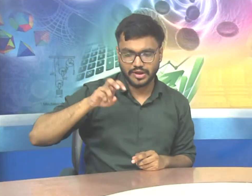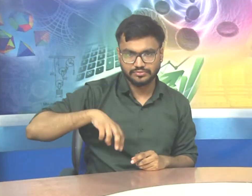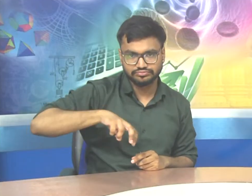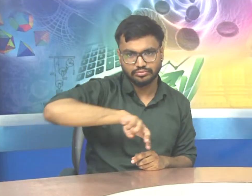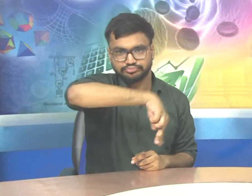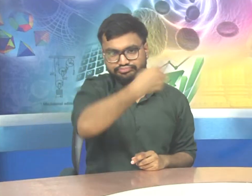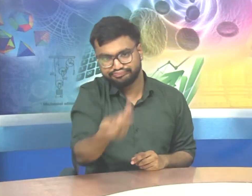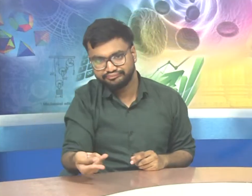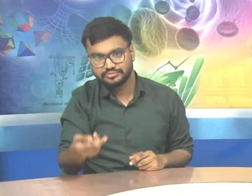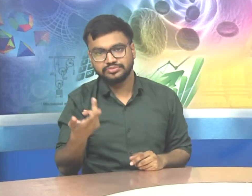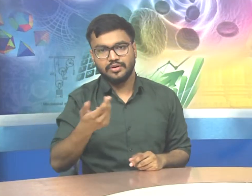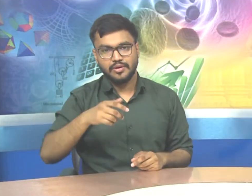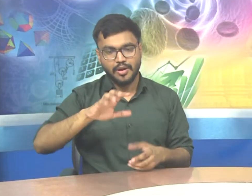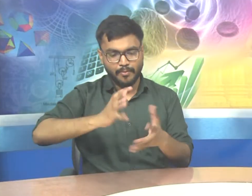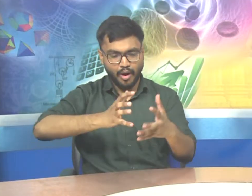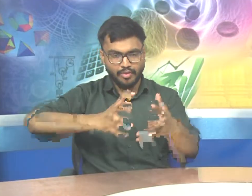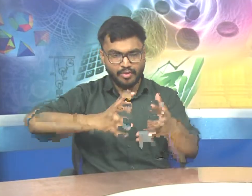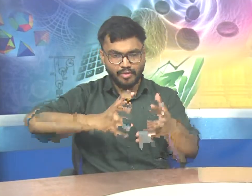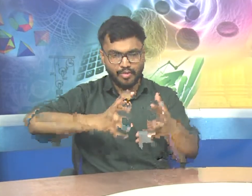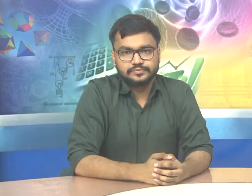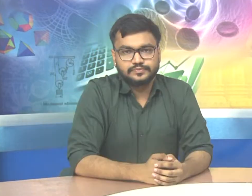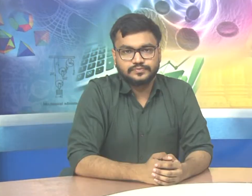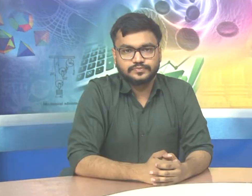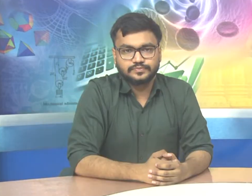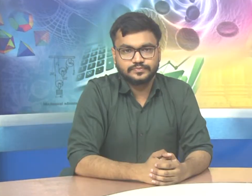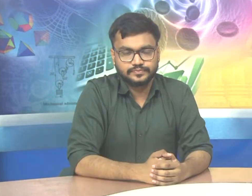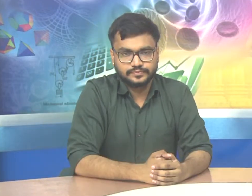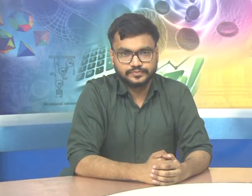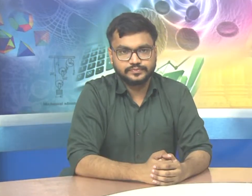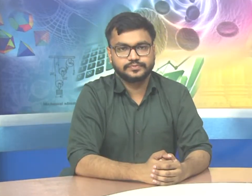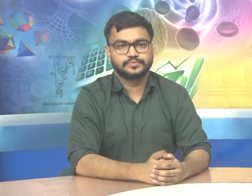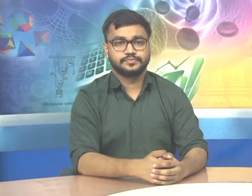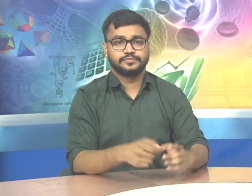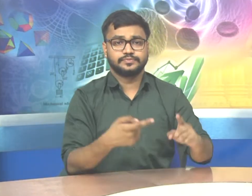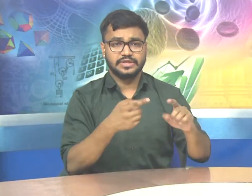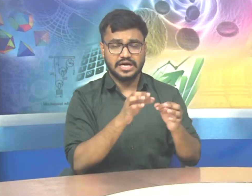walking, all have kinetic energy in it.